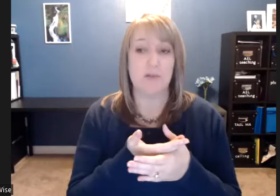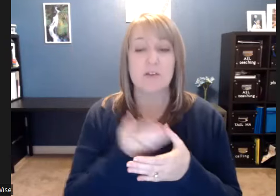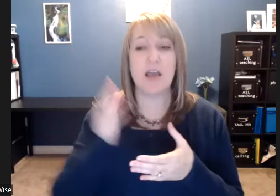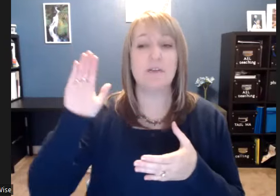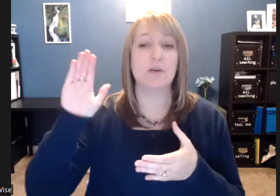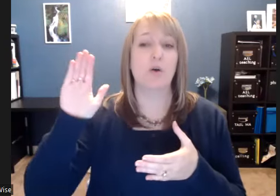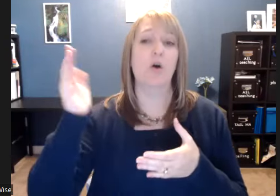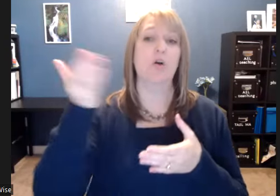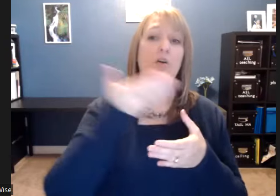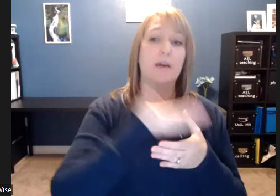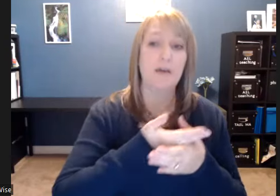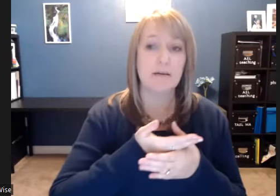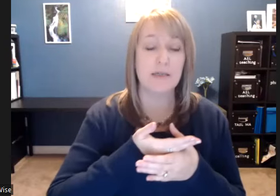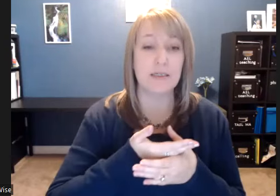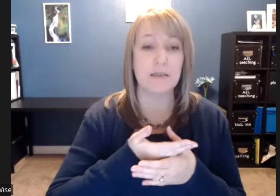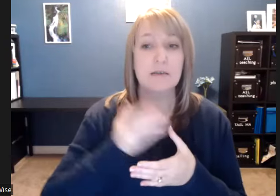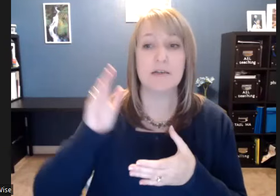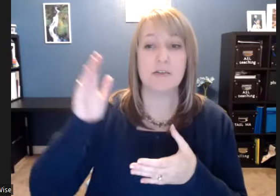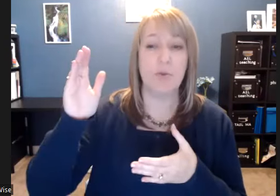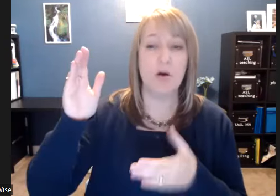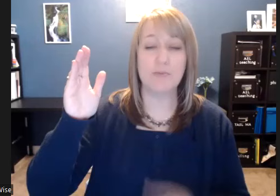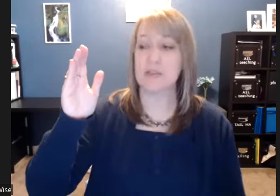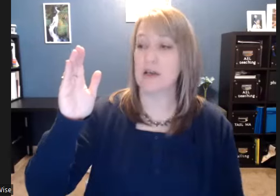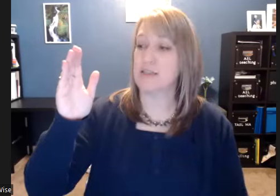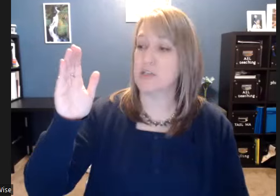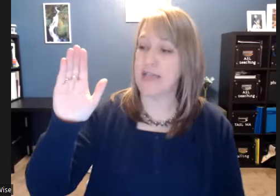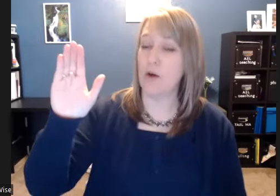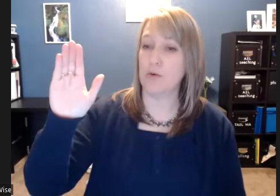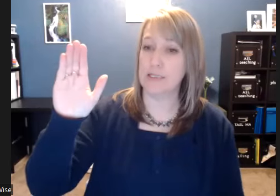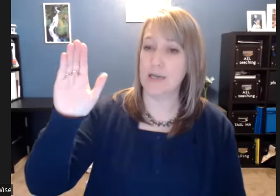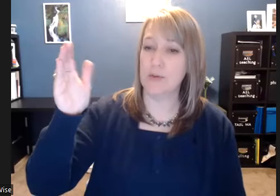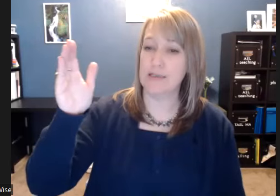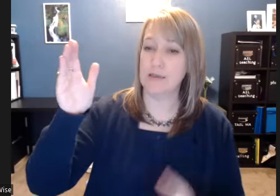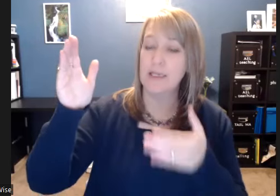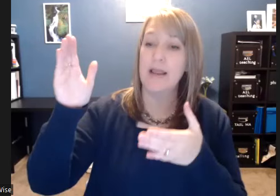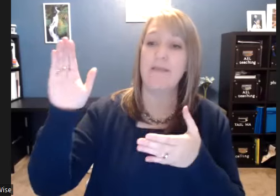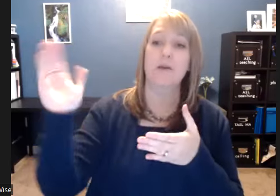There's kind of a little hook here. So palm kind of starts out or sideways a little bit, and then